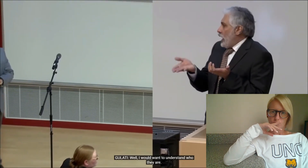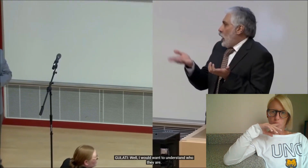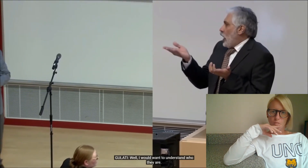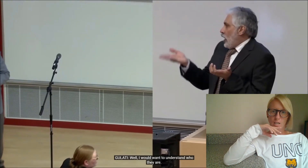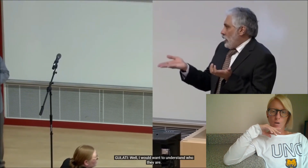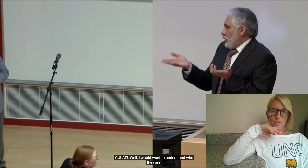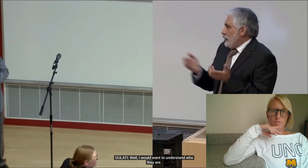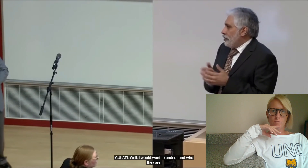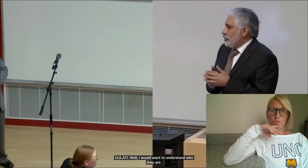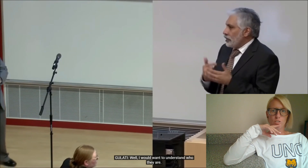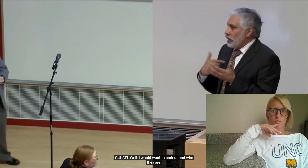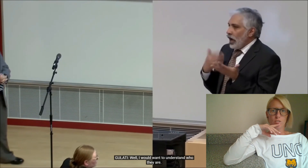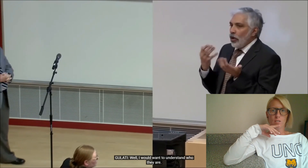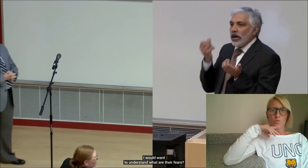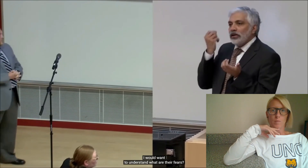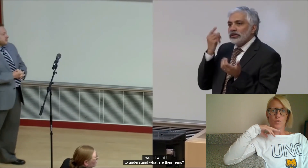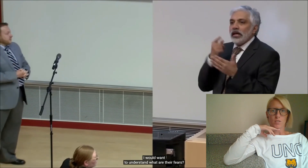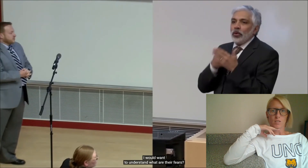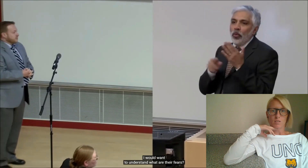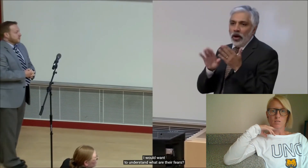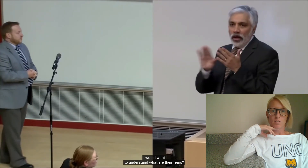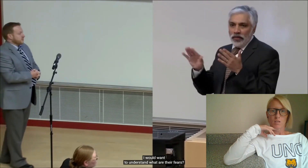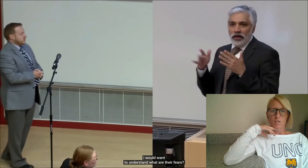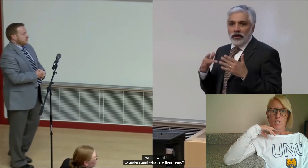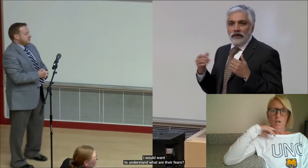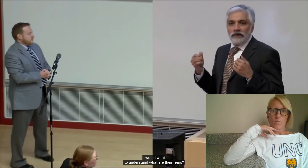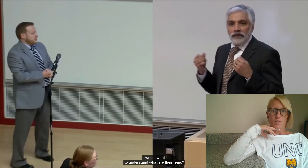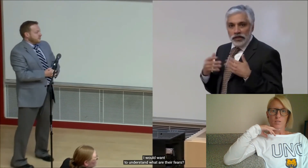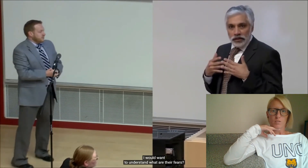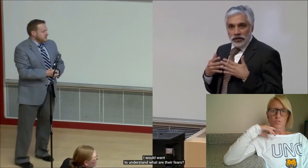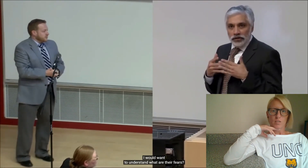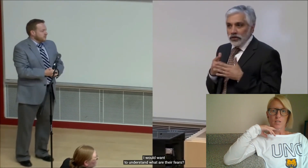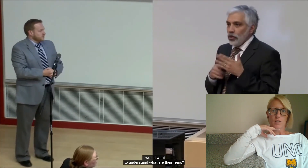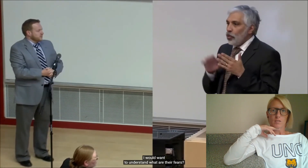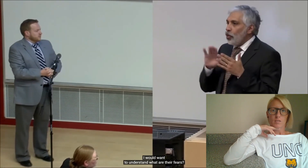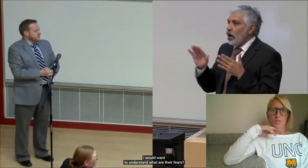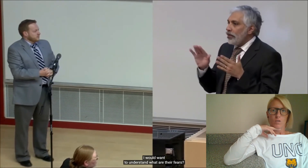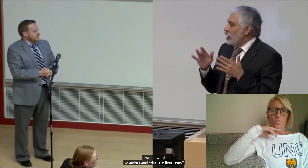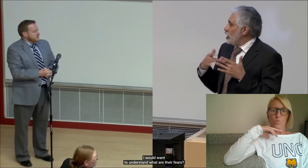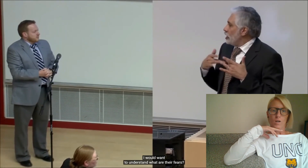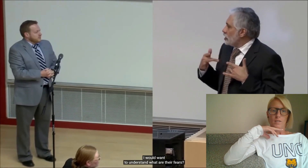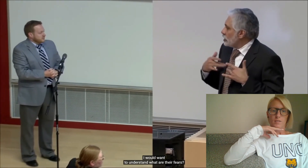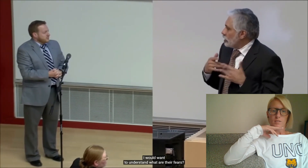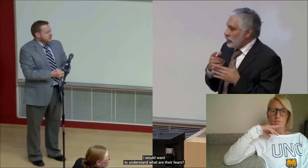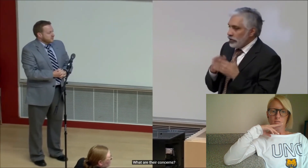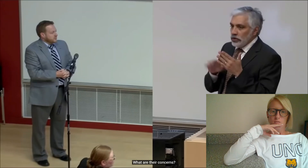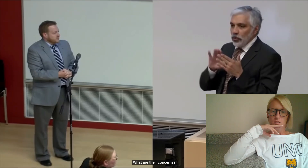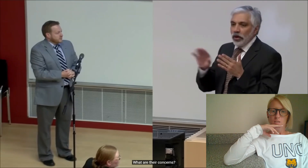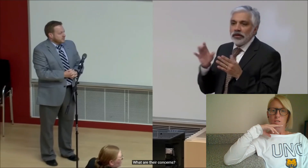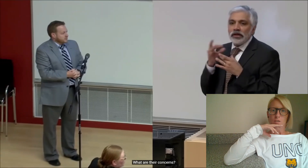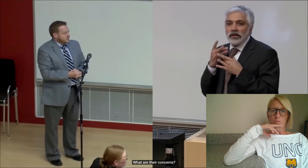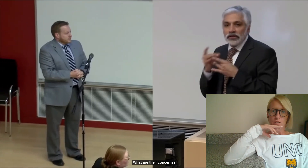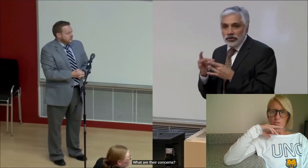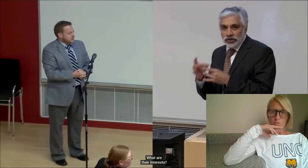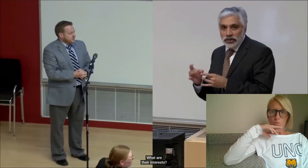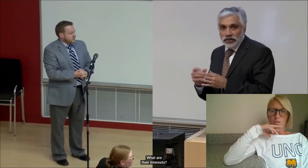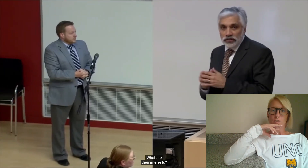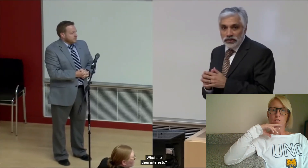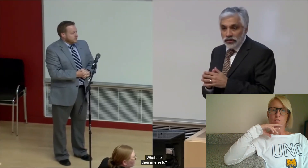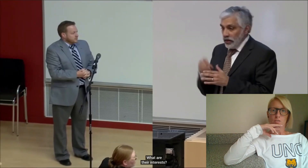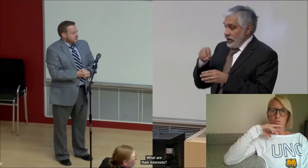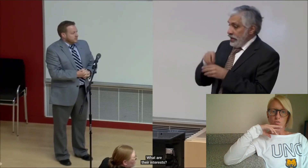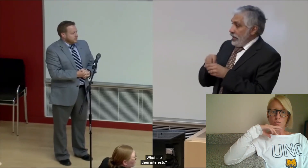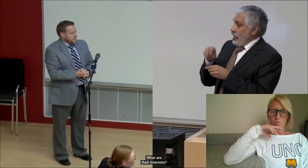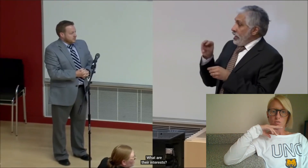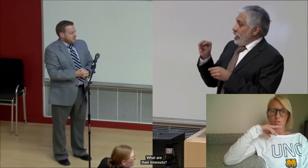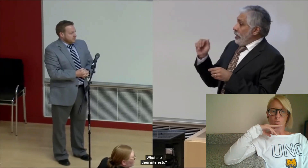Well, I'd want to understand who they are. Understand who that person is. I'd want to understand what are their fears. What What are their their concerns? fears, what are